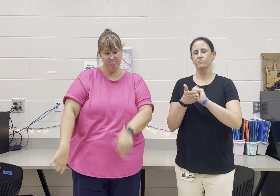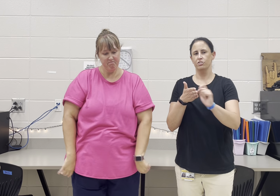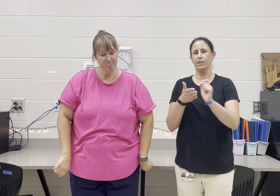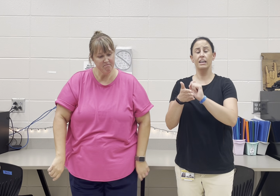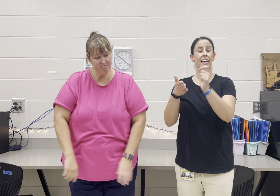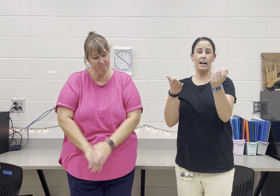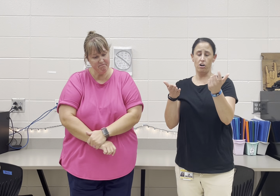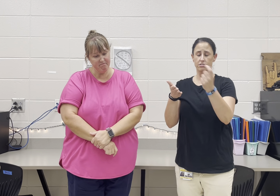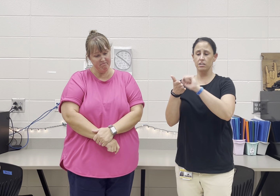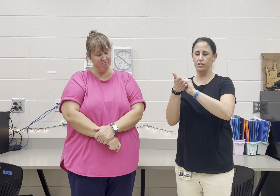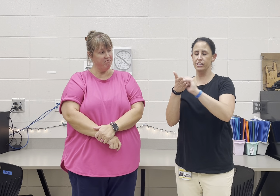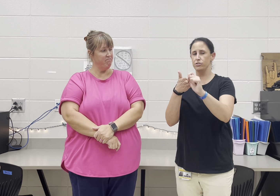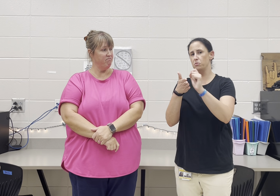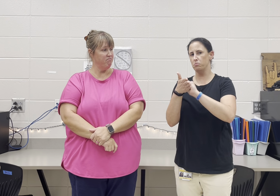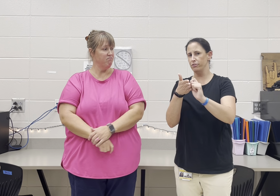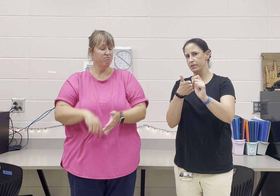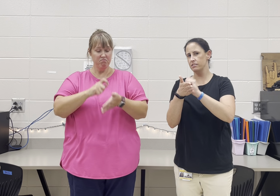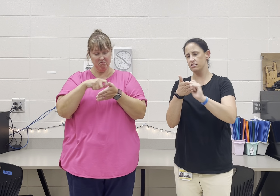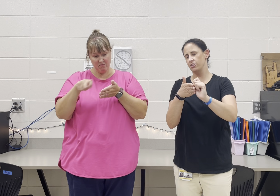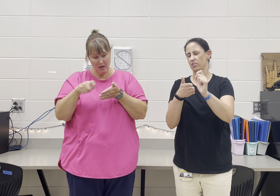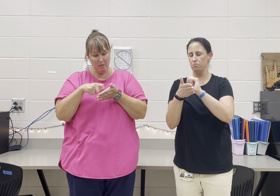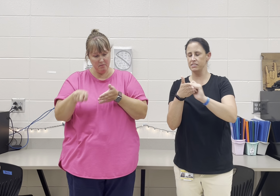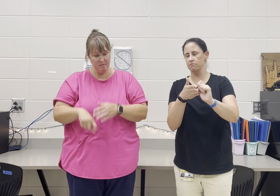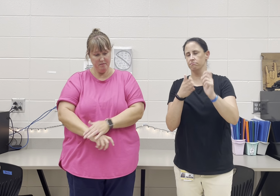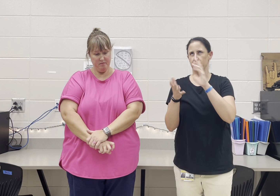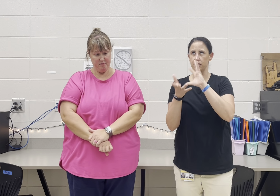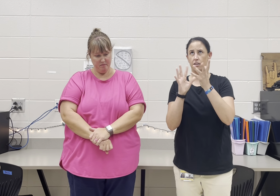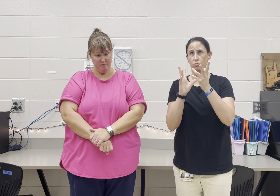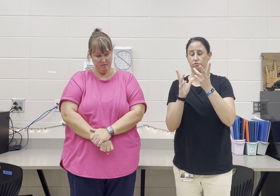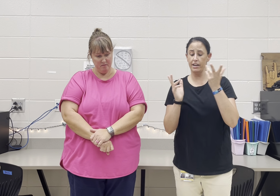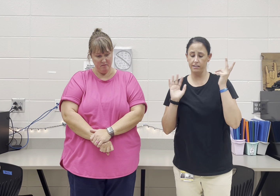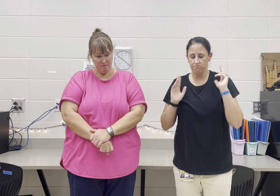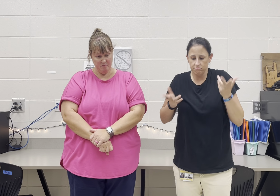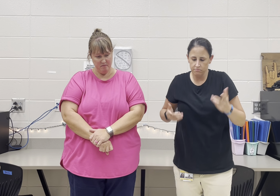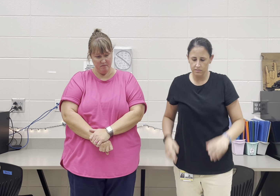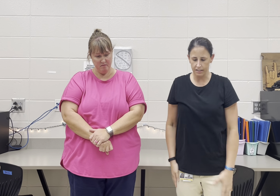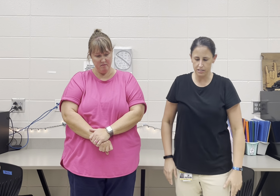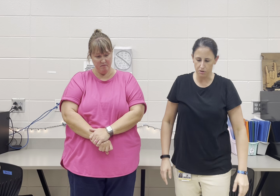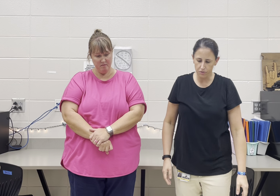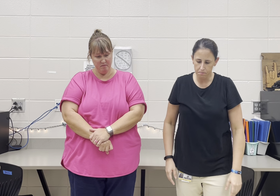Okay. Also, you could do small movements so you don't mix it up with right. I've seen both.